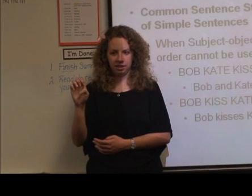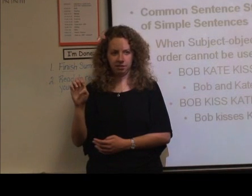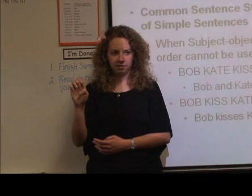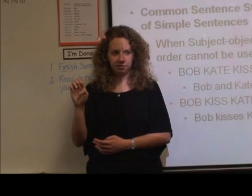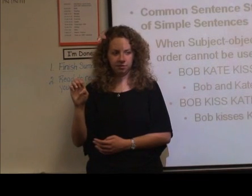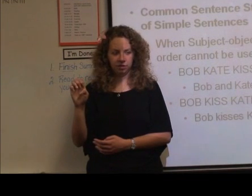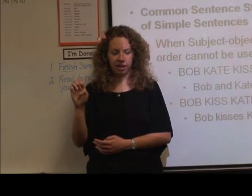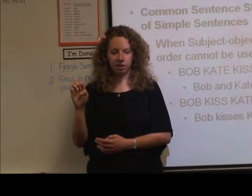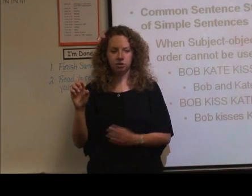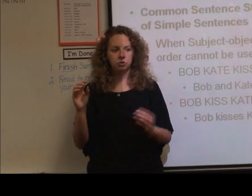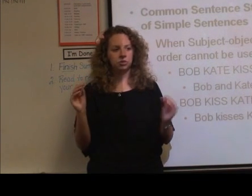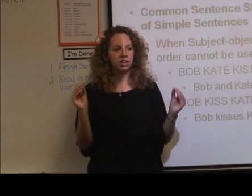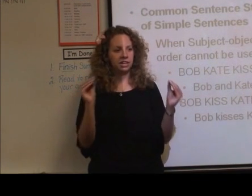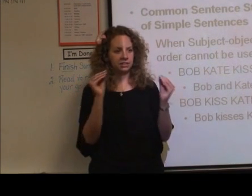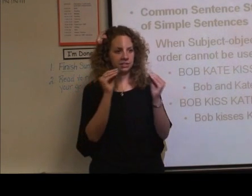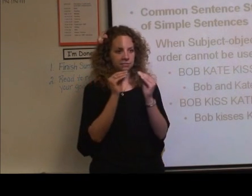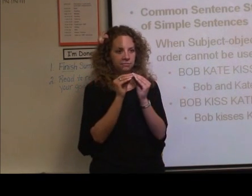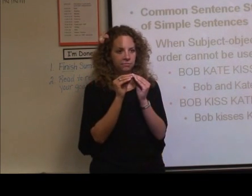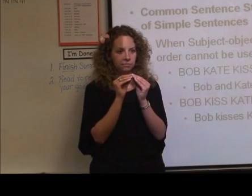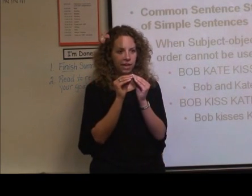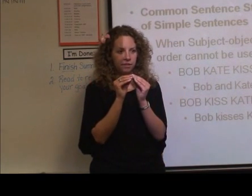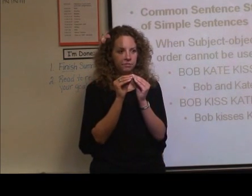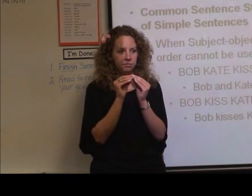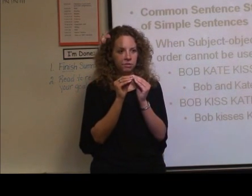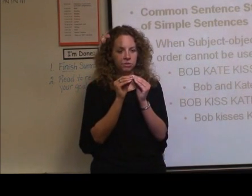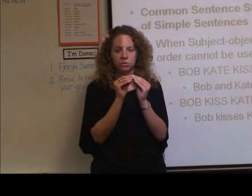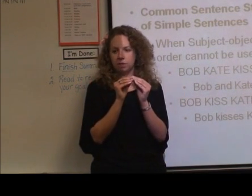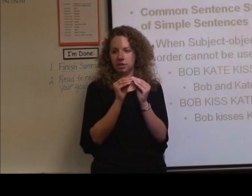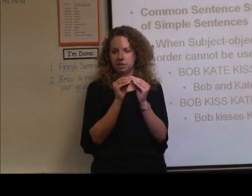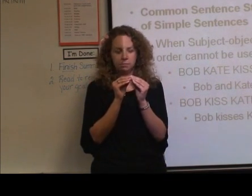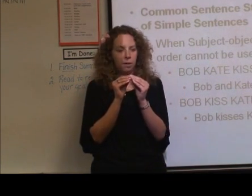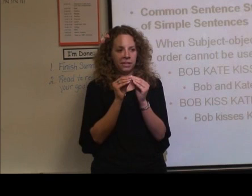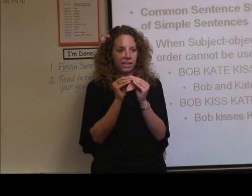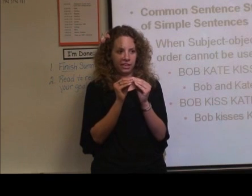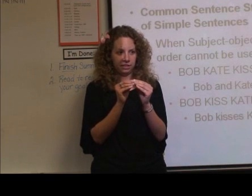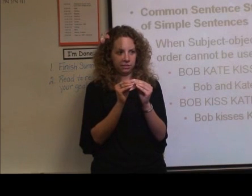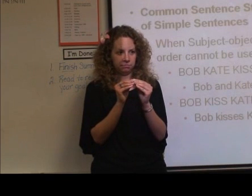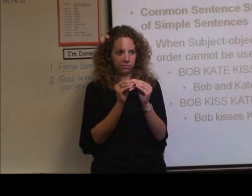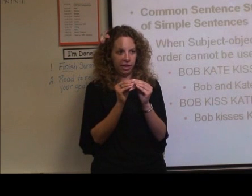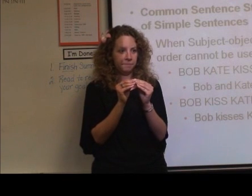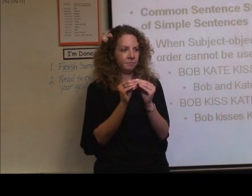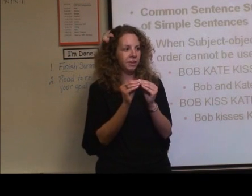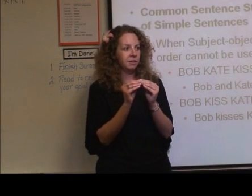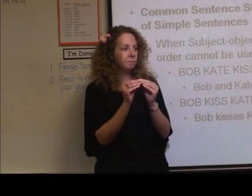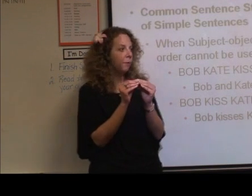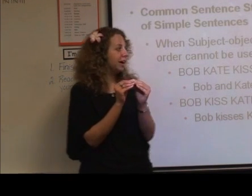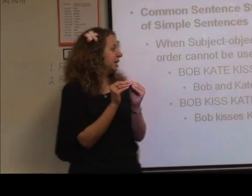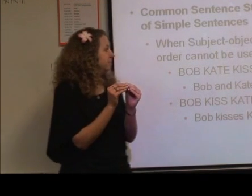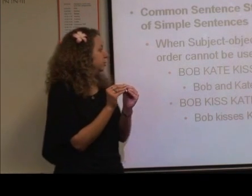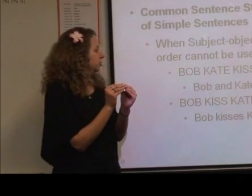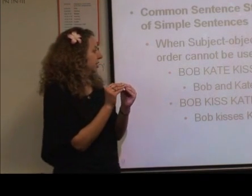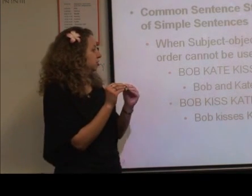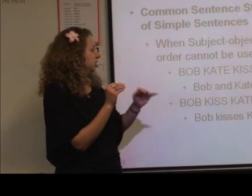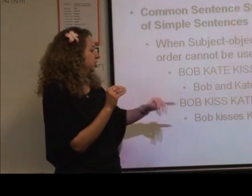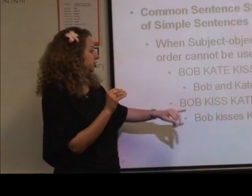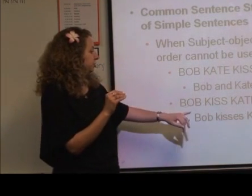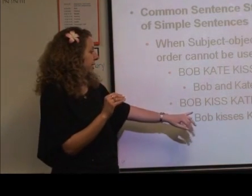K-A-T-E, okay? So they kiss, okay? So that means Bob and Kate kiss, okay? But if we try and change it